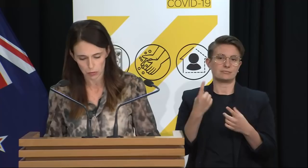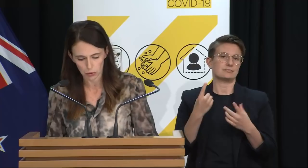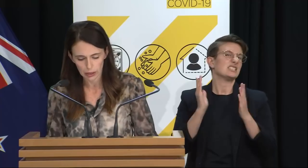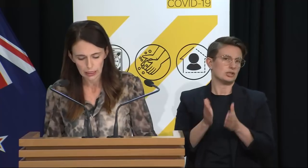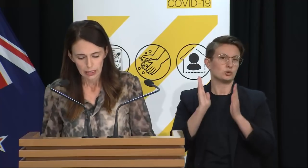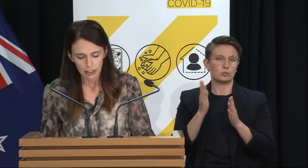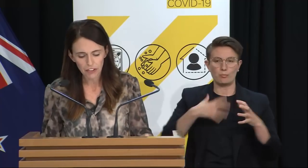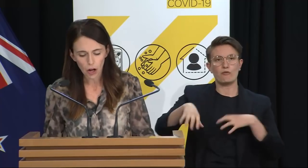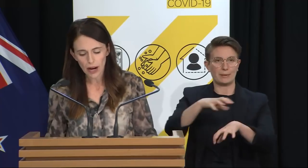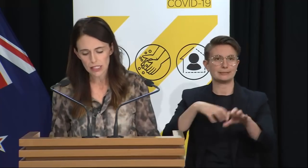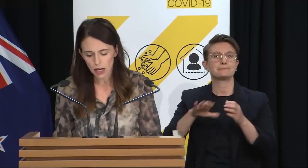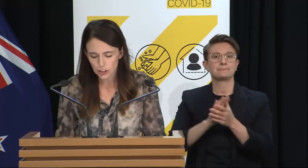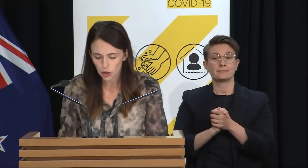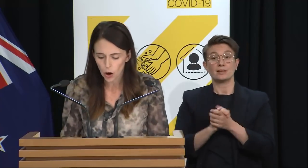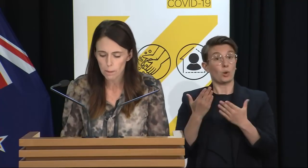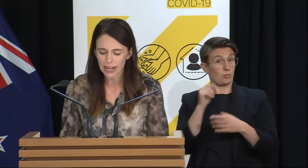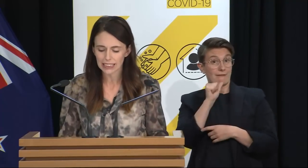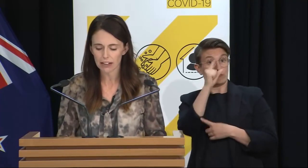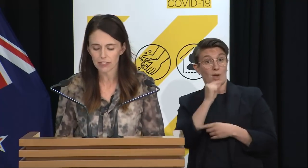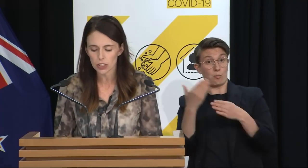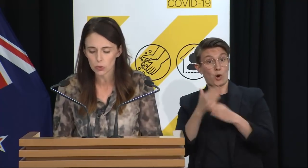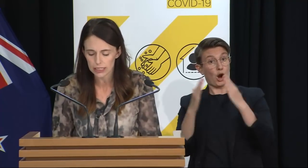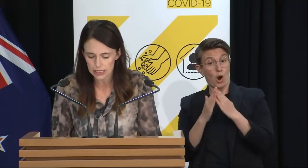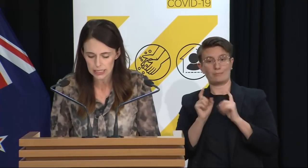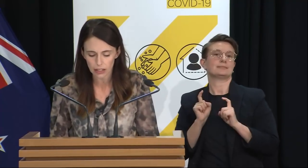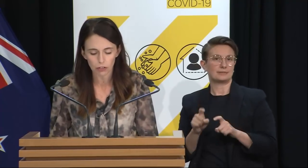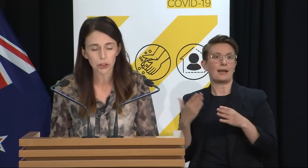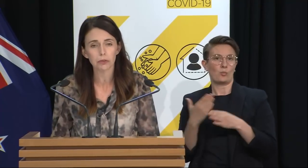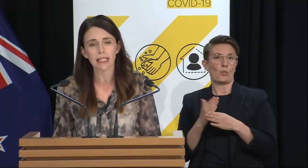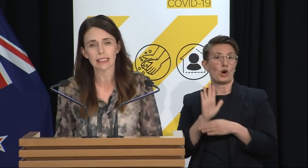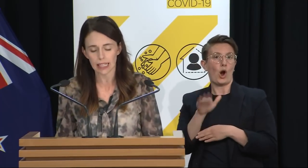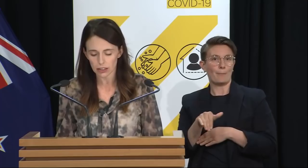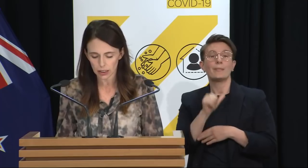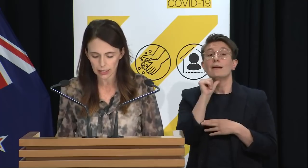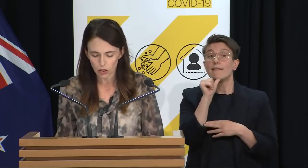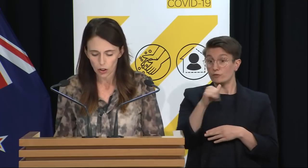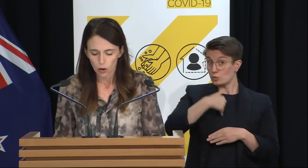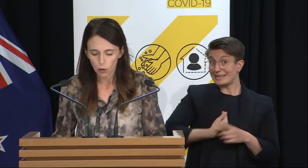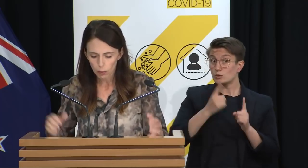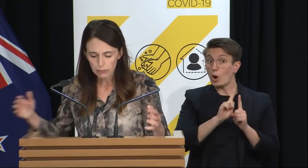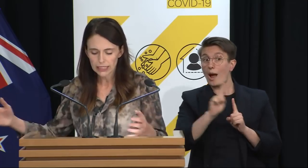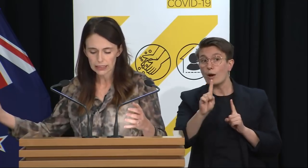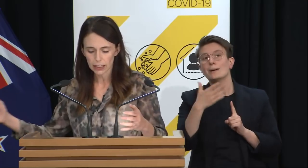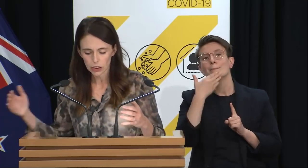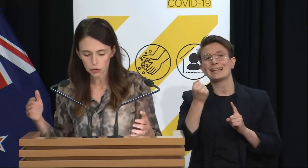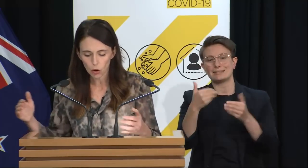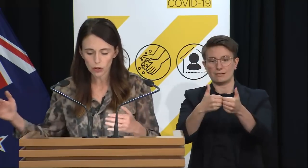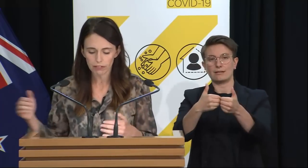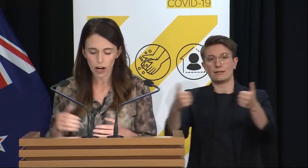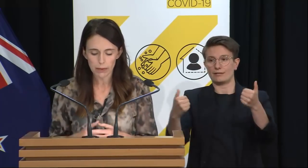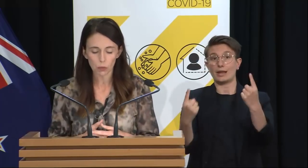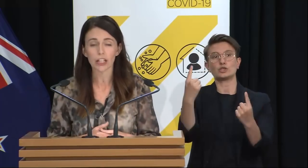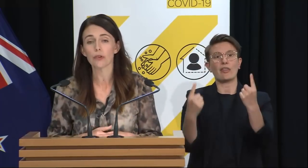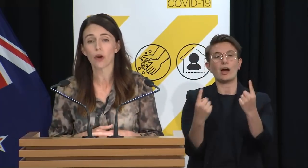not possible. If you go outside your home, maintain physical distancing of 2 metres outside or 1 metre in a